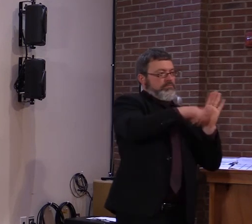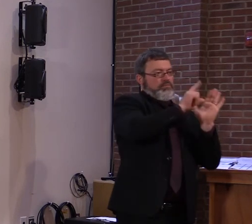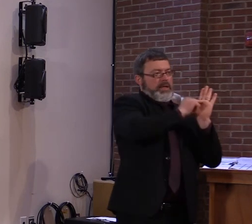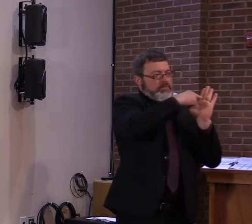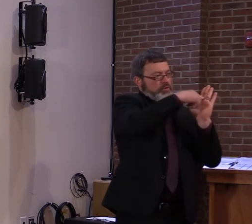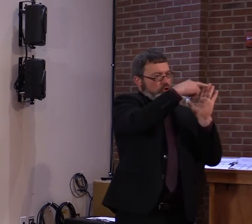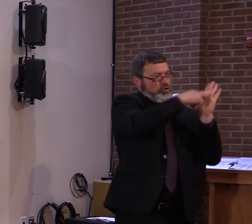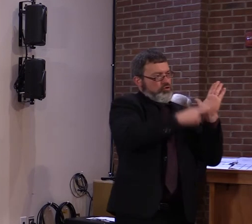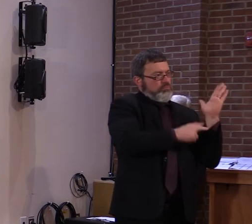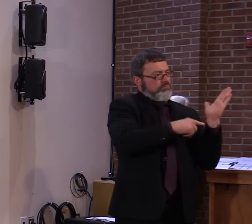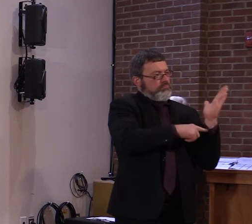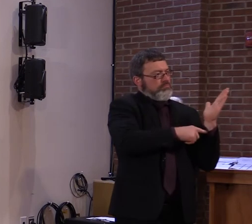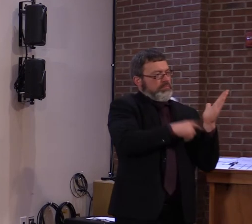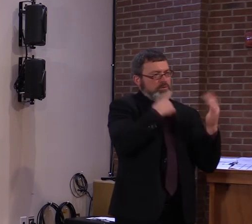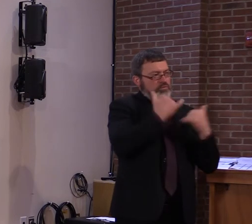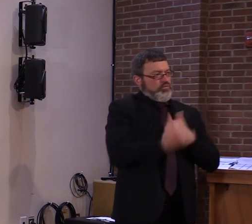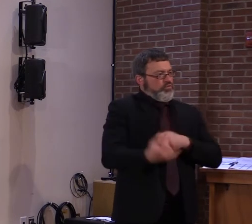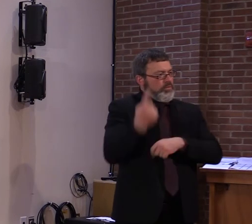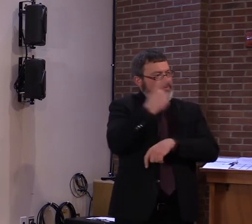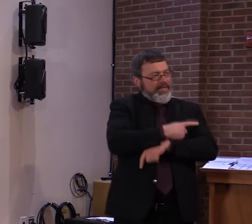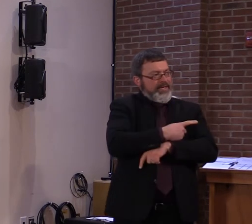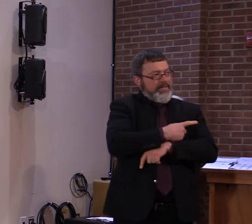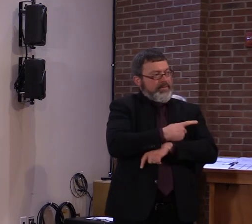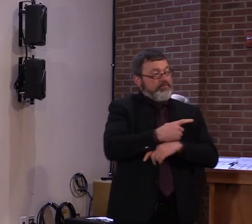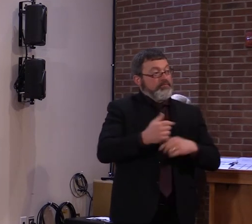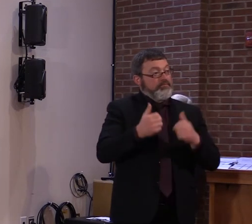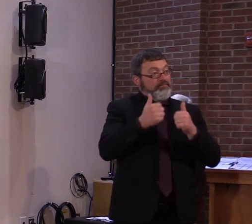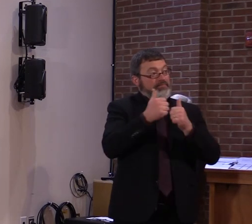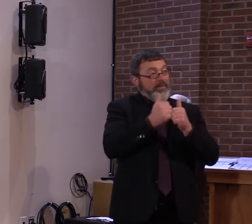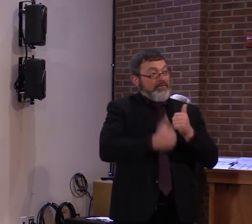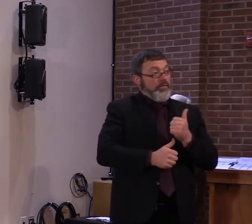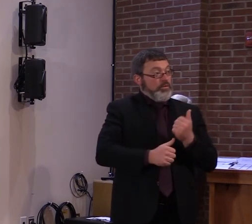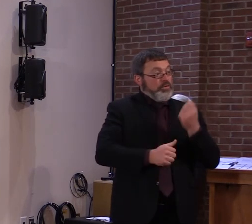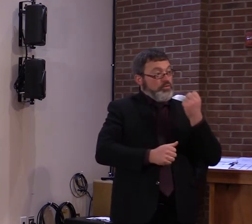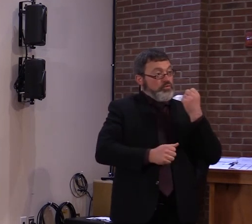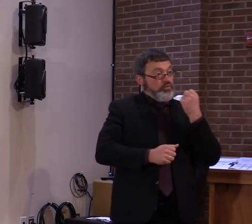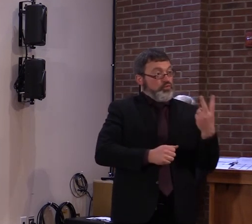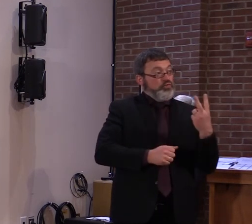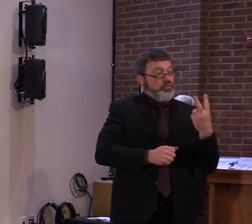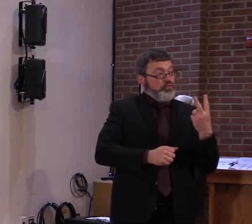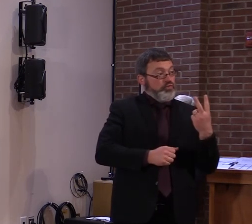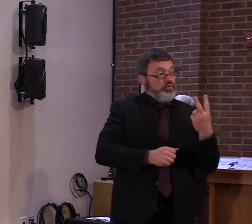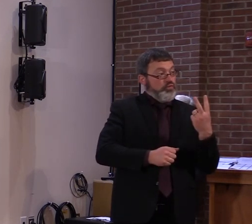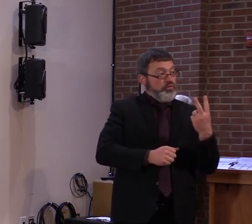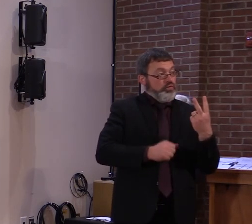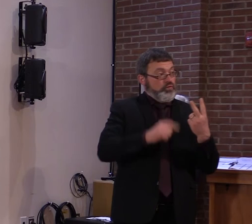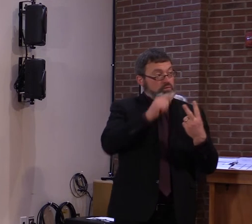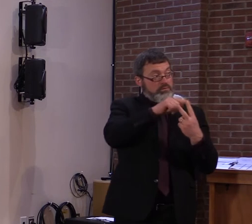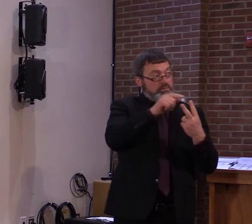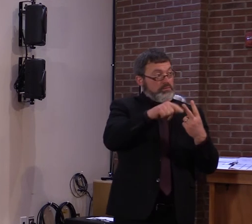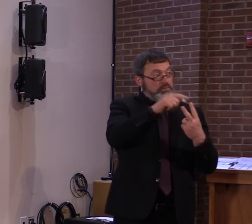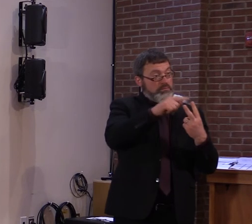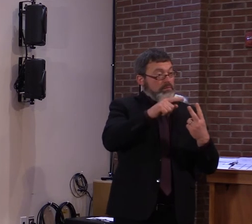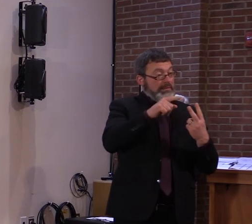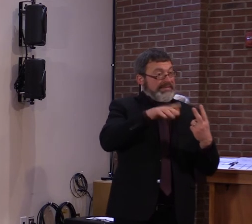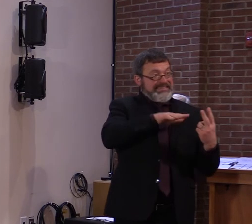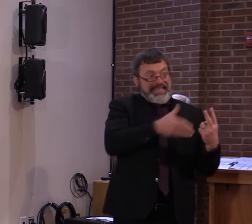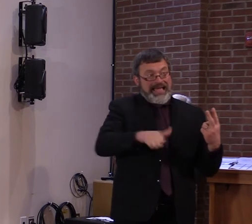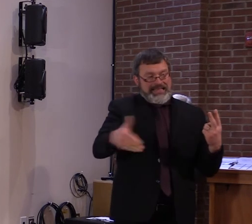was one from either neglect, lack of physical contact, failure to thrive,